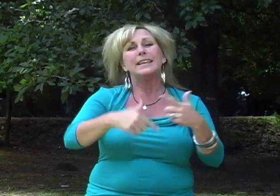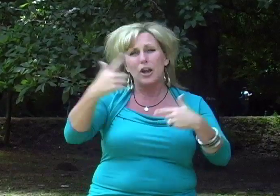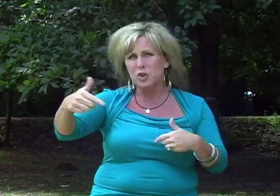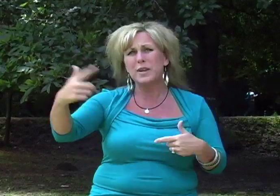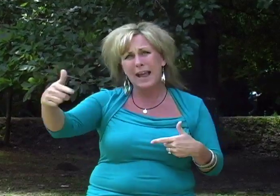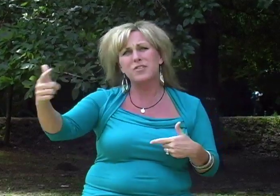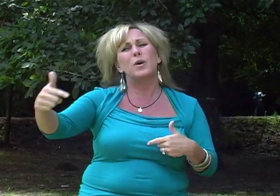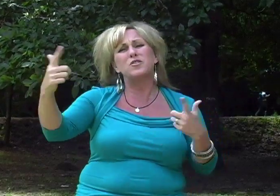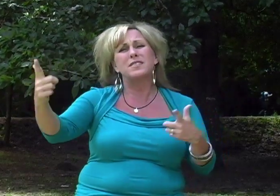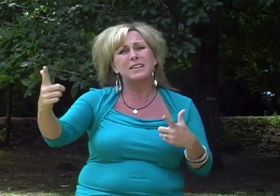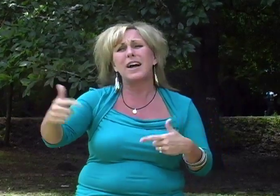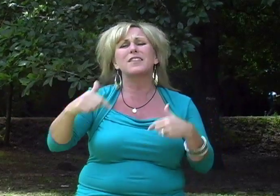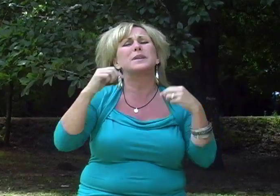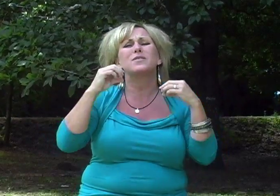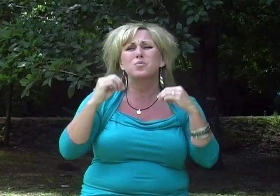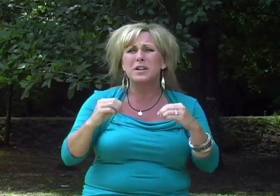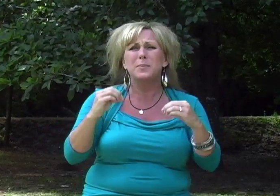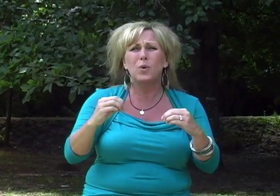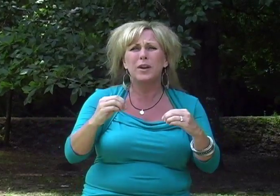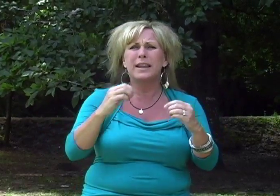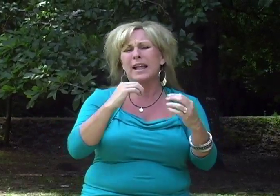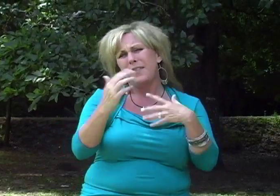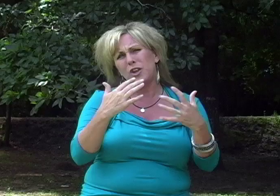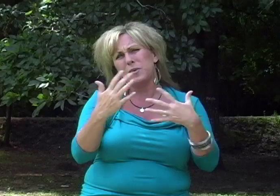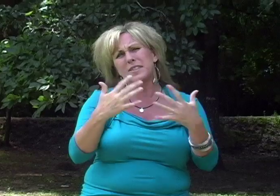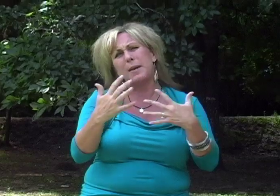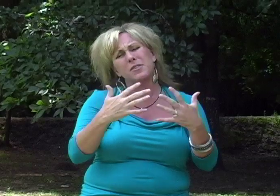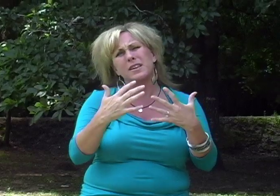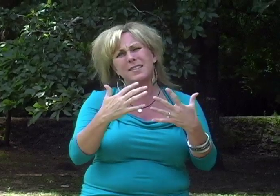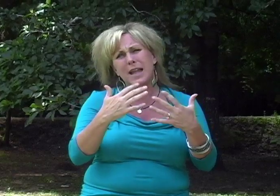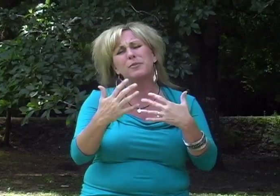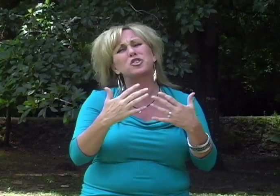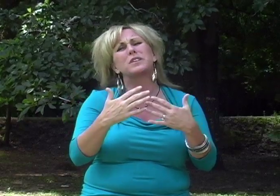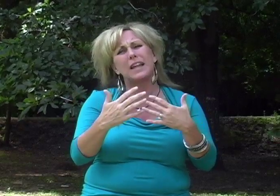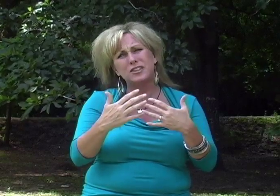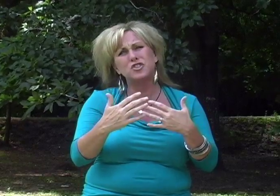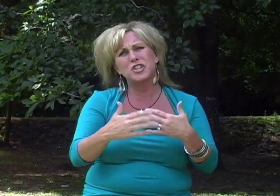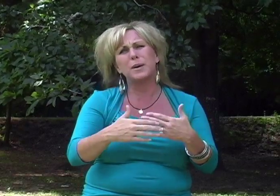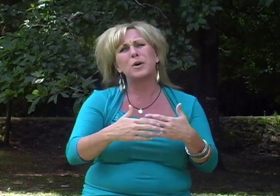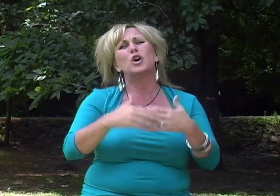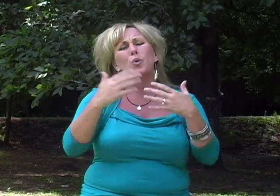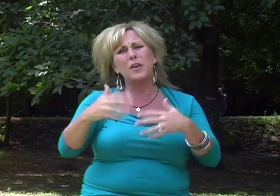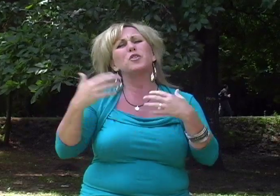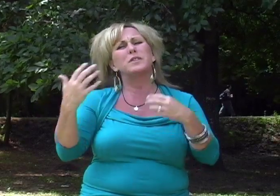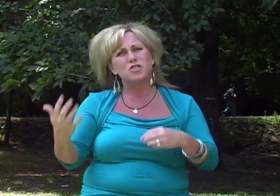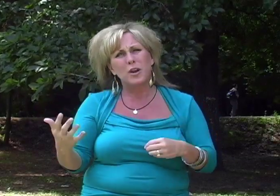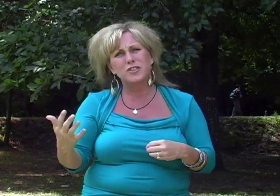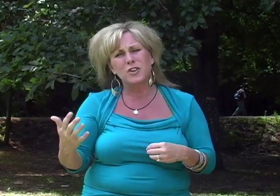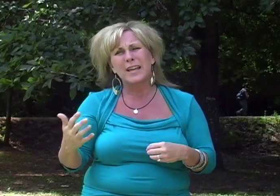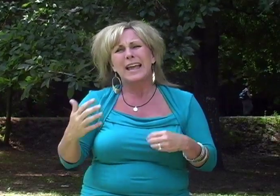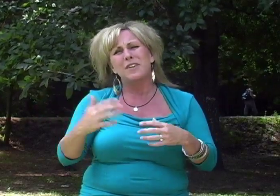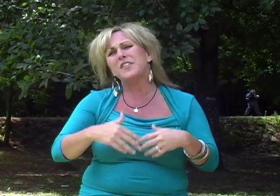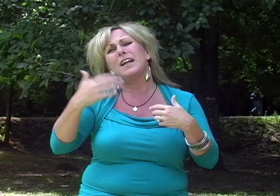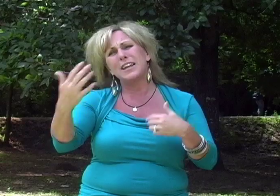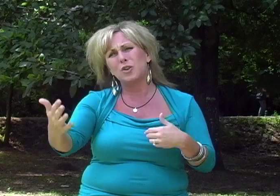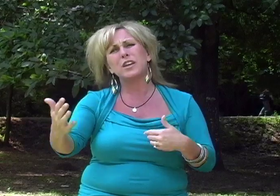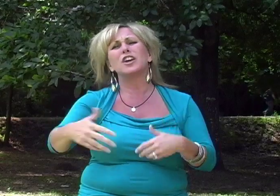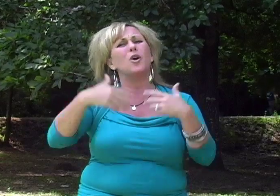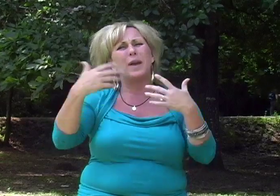you can ask questions in class, but it's real important that you establish a relationship with your instructor and feel like you can go and